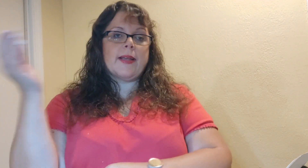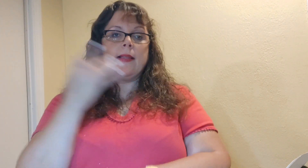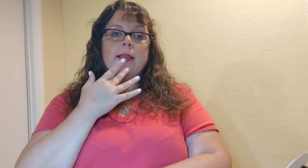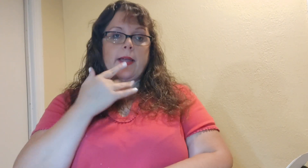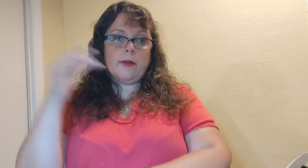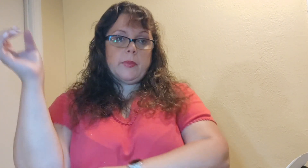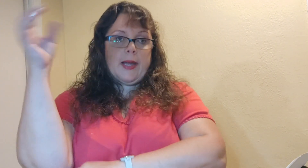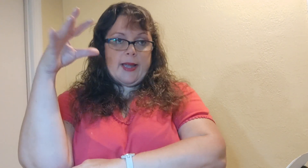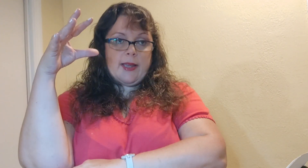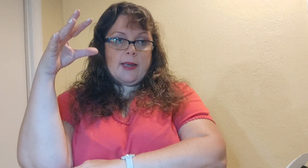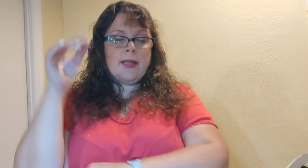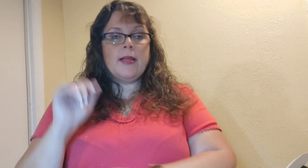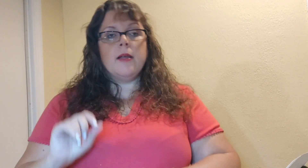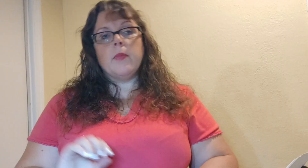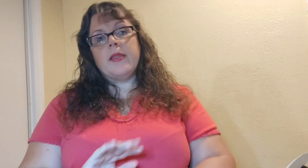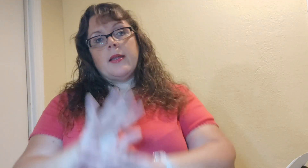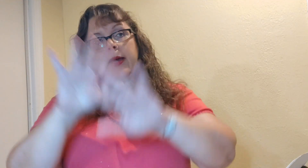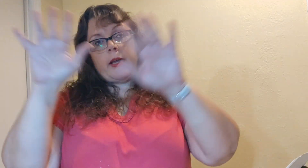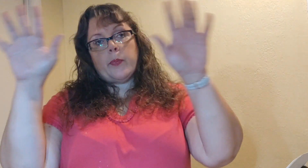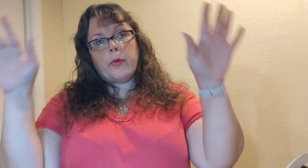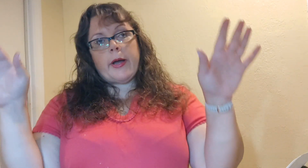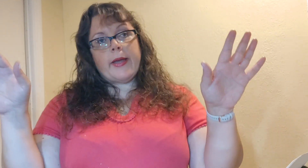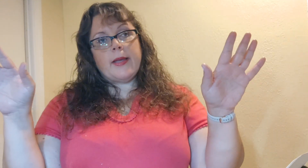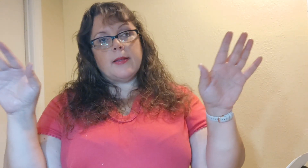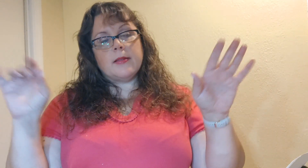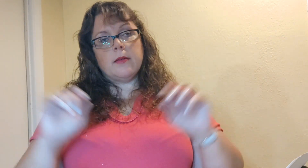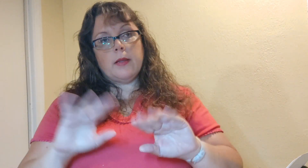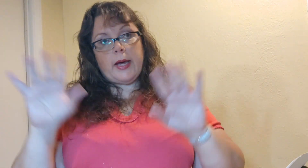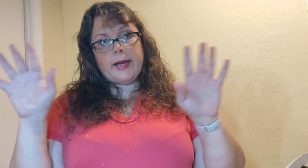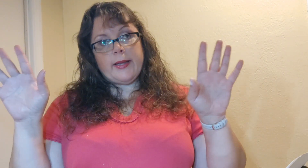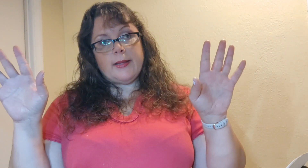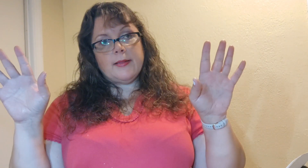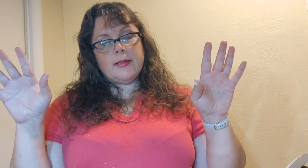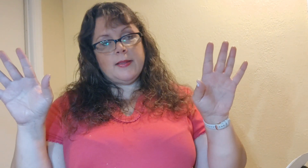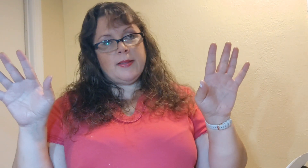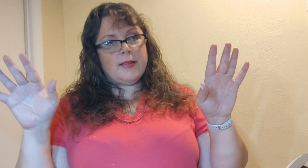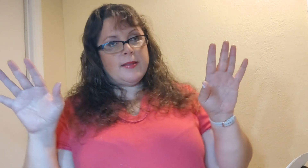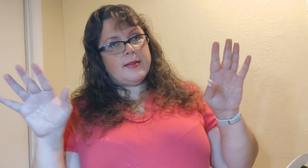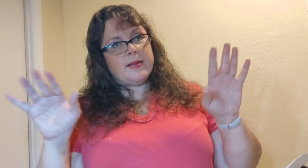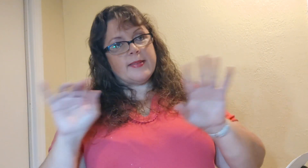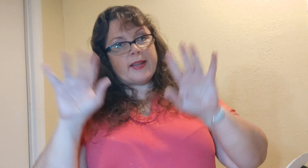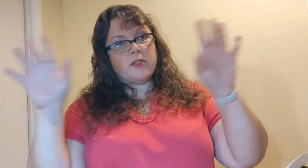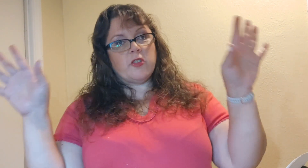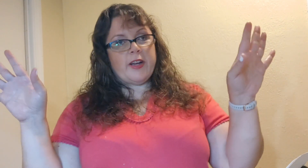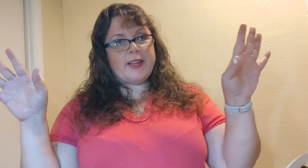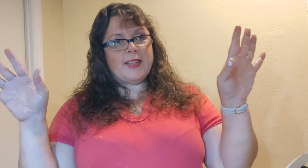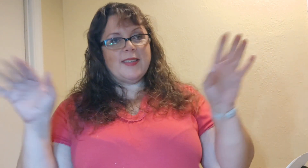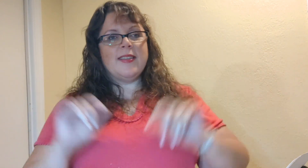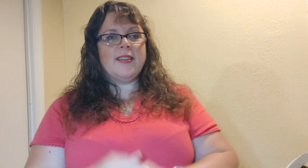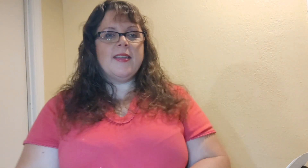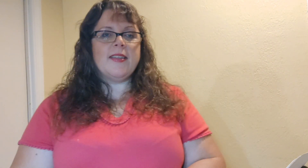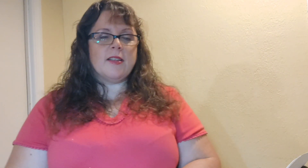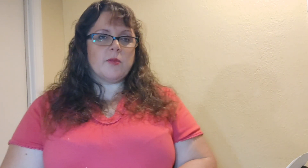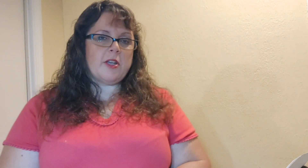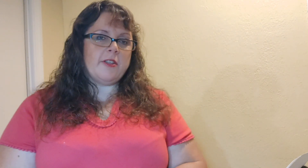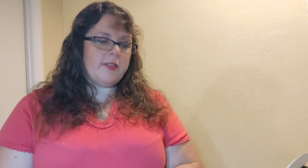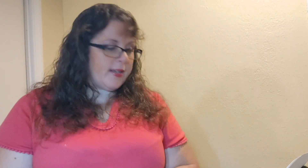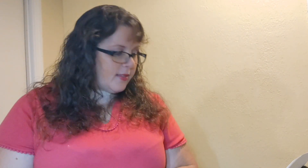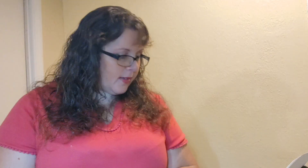like a lamp light, but then like a bright light is like a shine, is where you do that